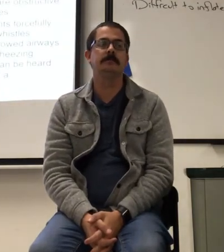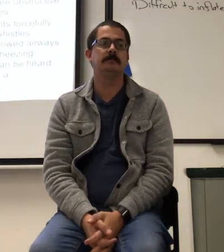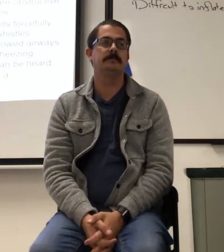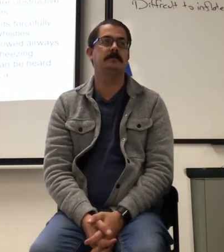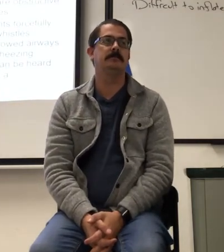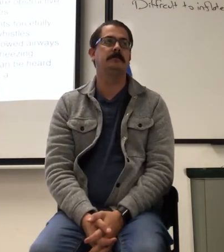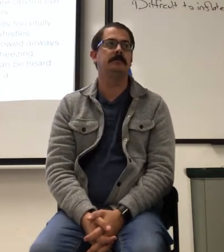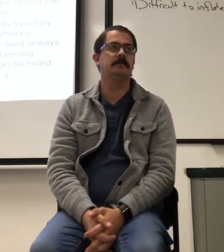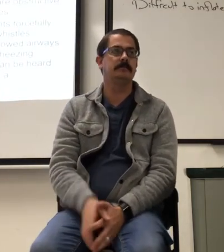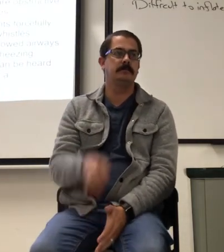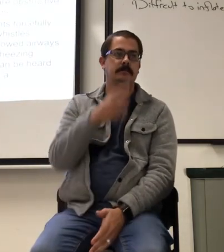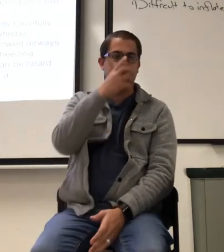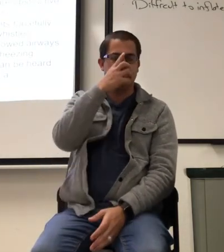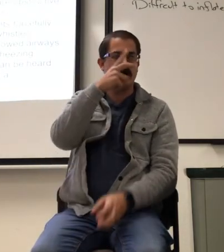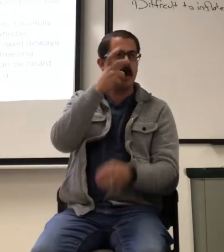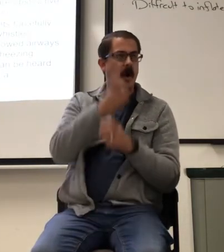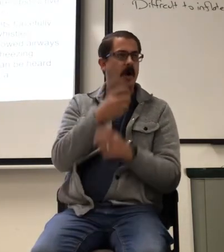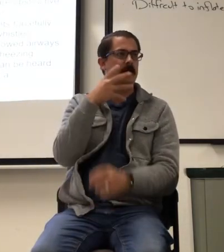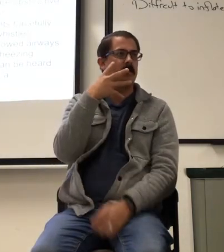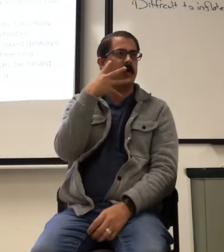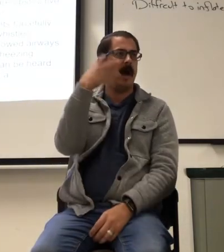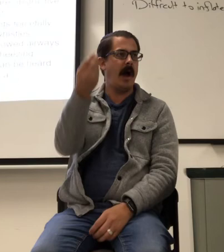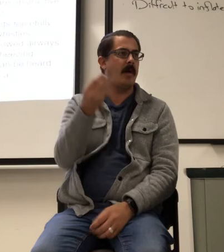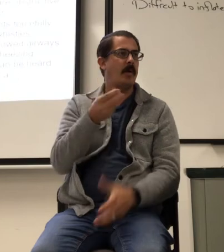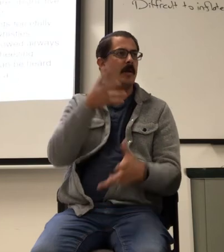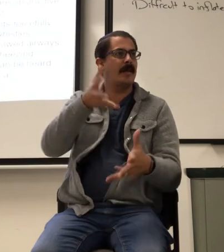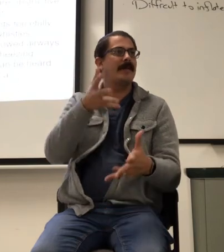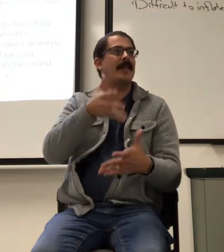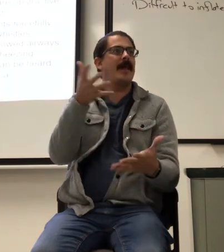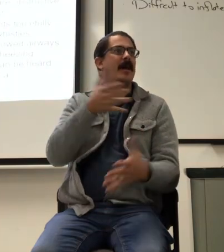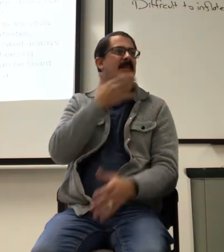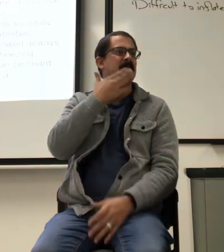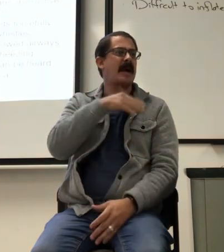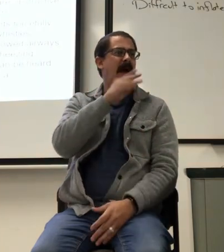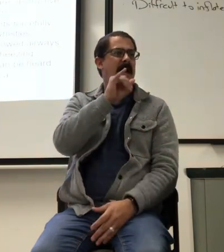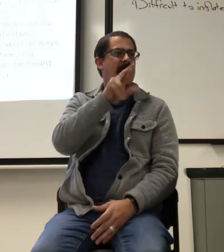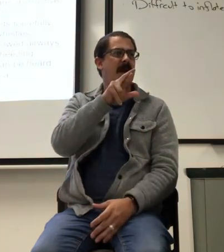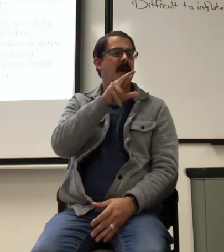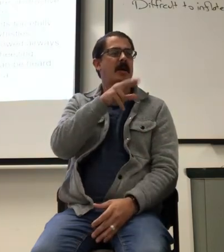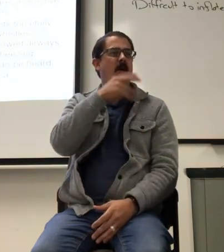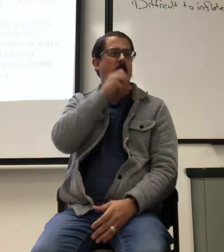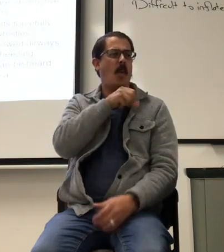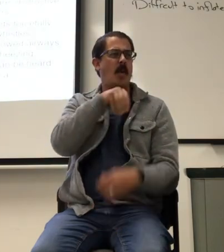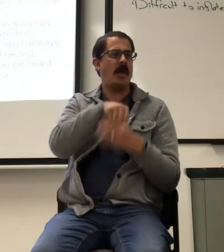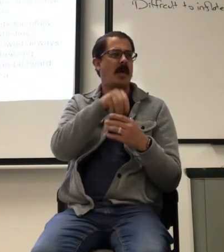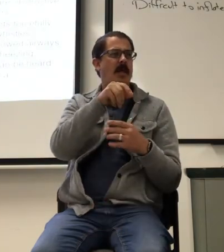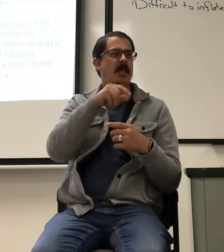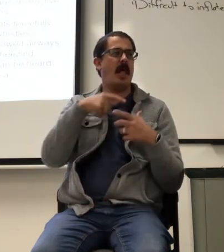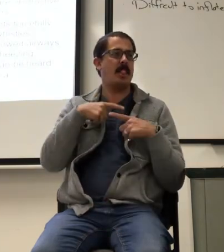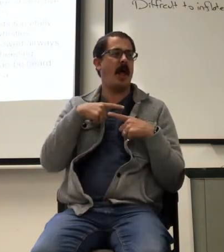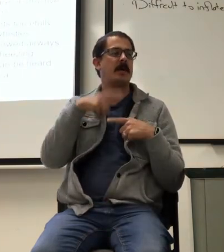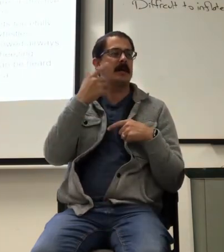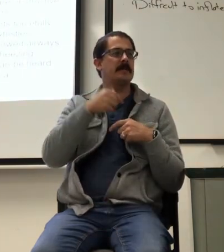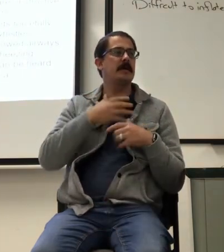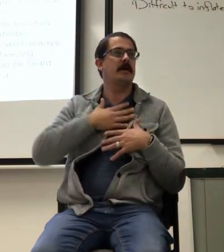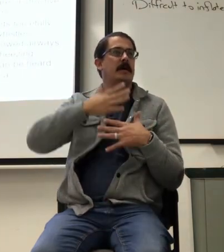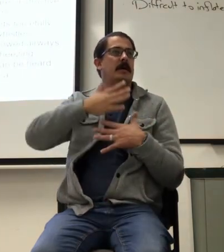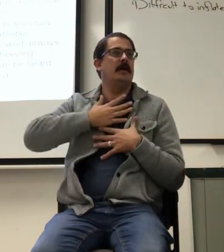Because it's difficult to empty, you're leaving a lot of stale air in the lung, and so the ventilation is compromised.